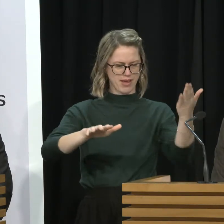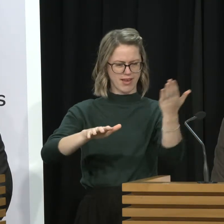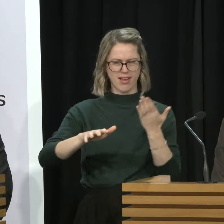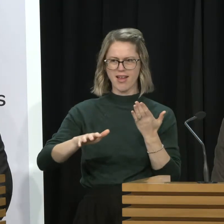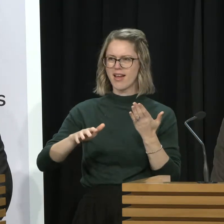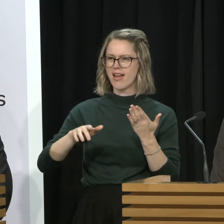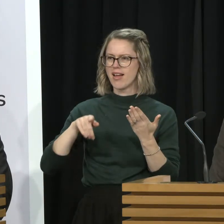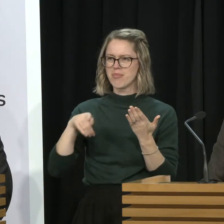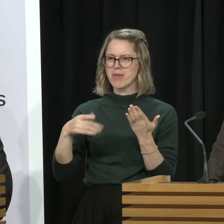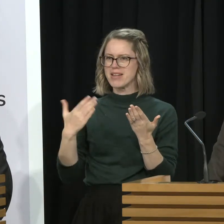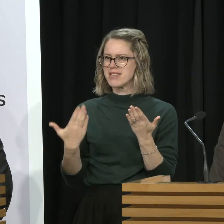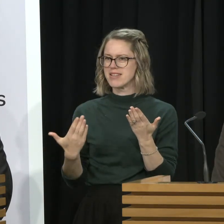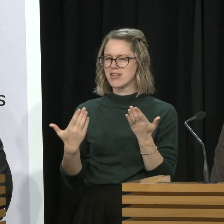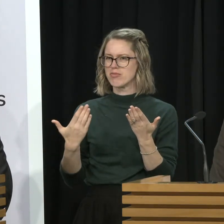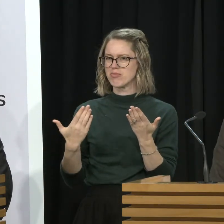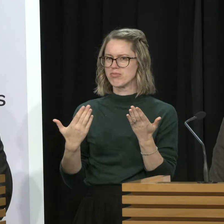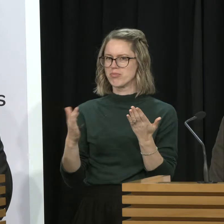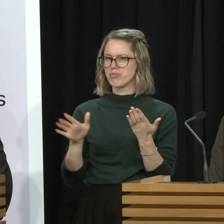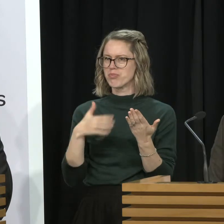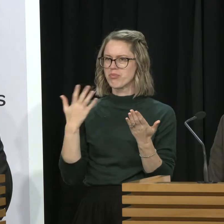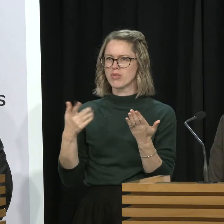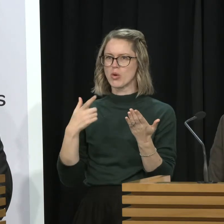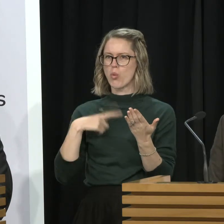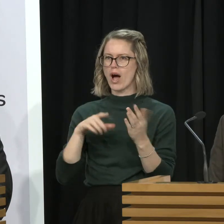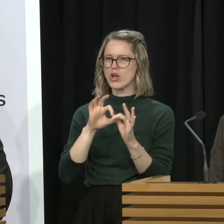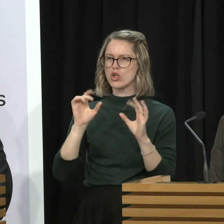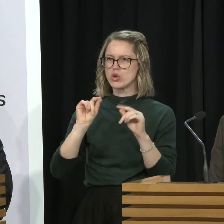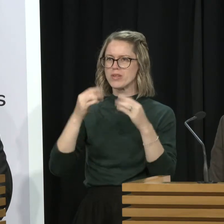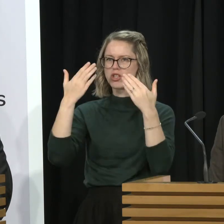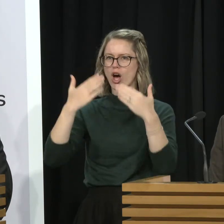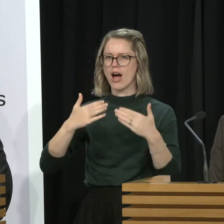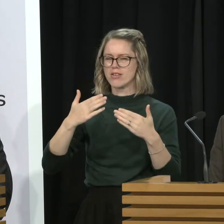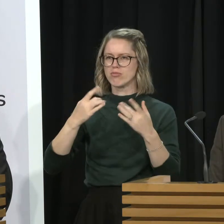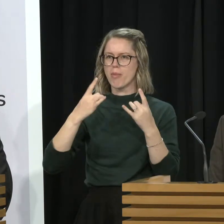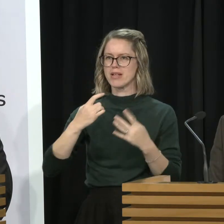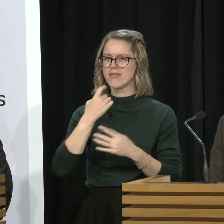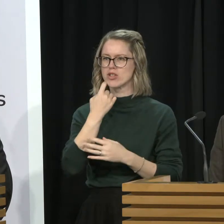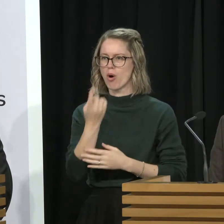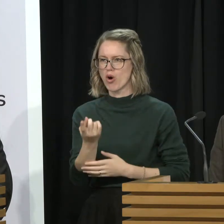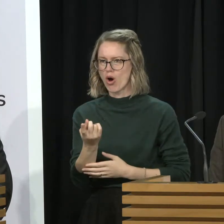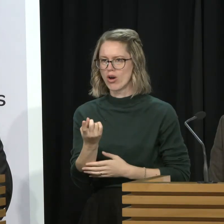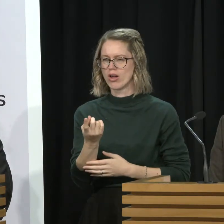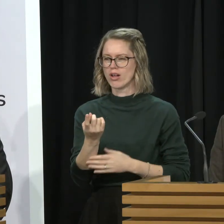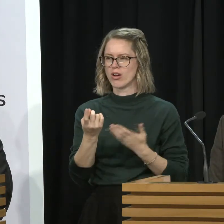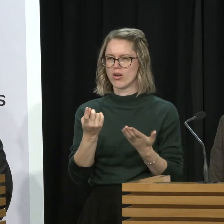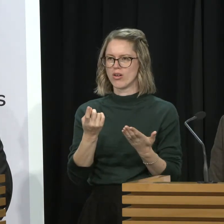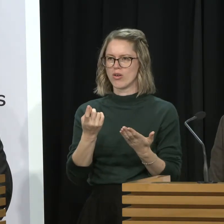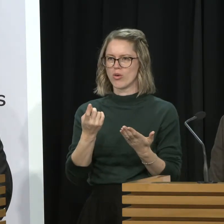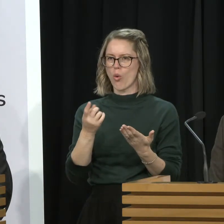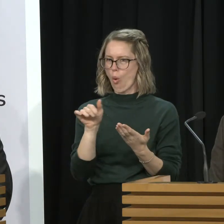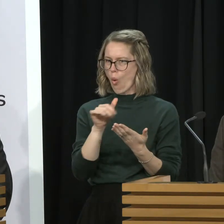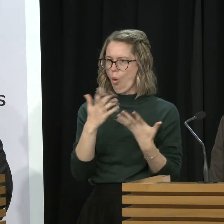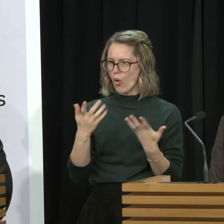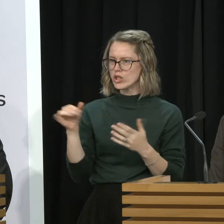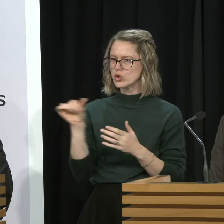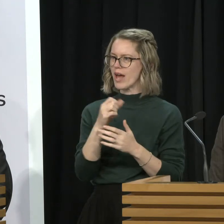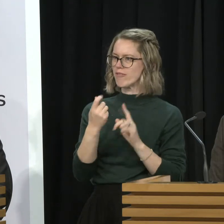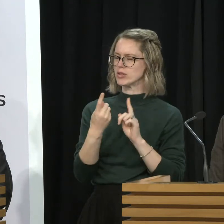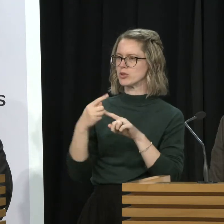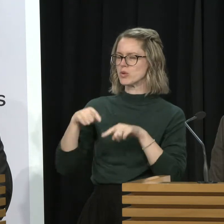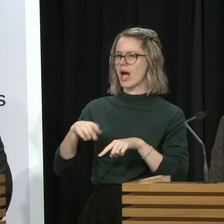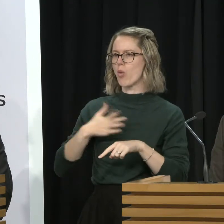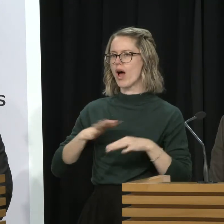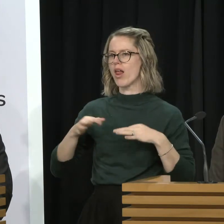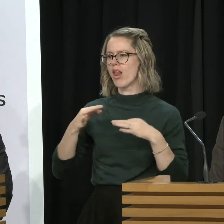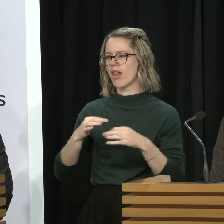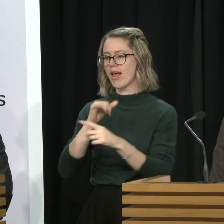Why not either have done that tonight or tomorrow, so we could all have had a read, or had the actual response today? Why this big wait?